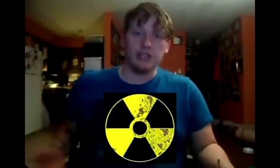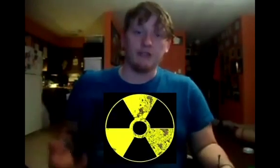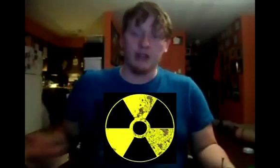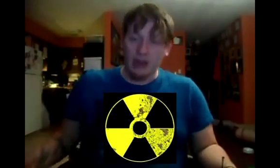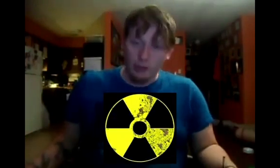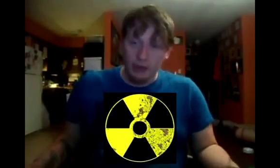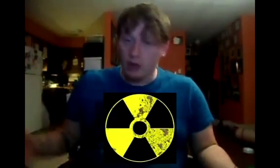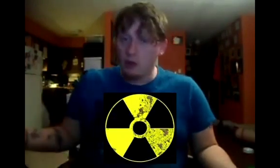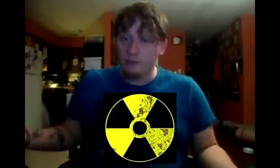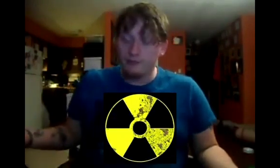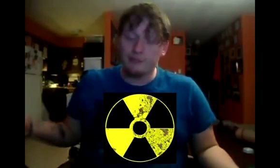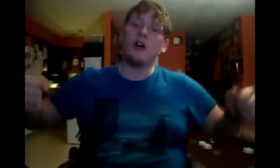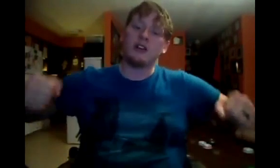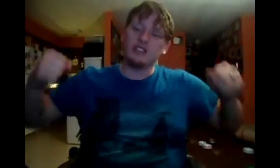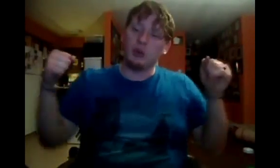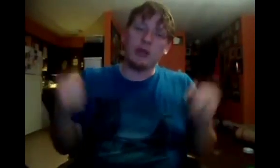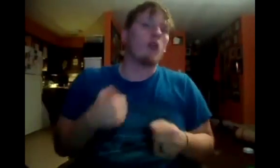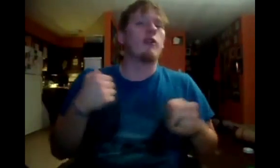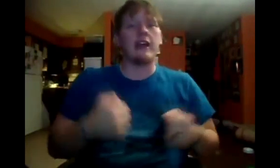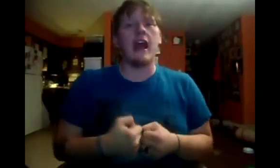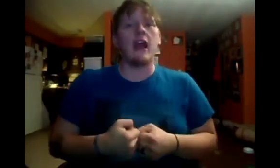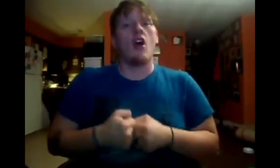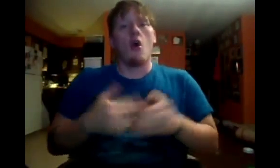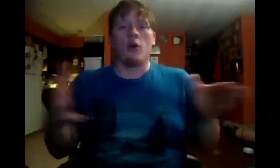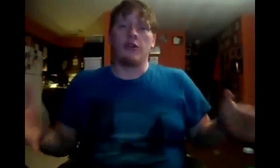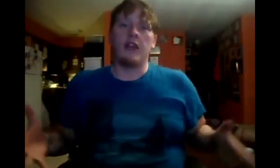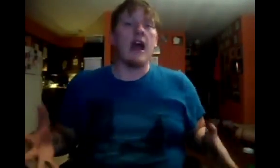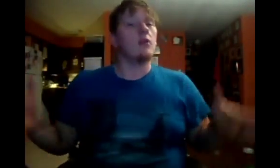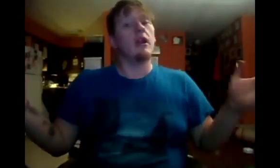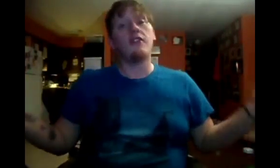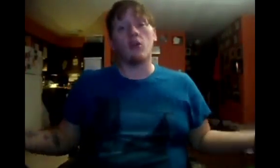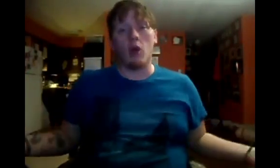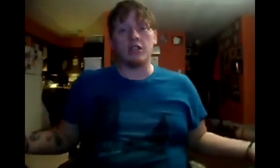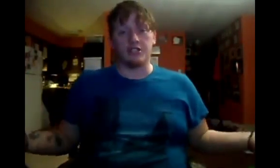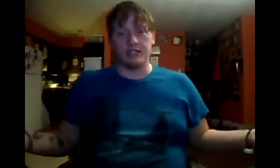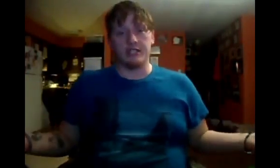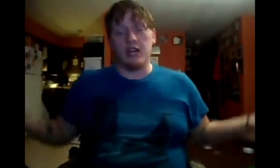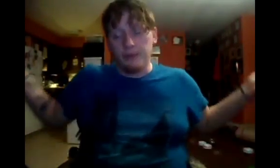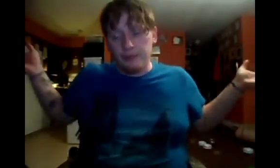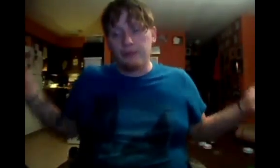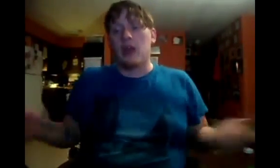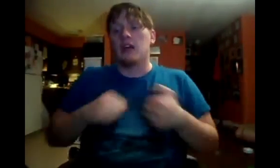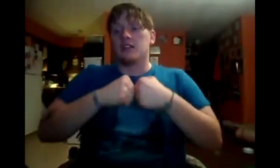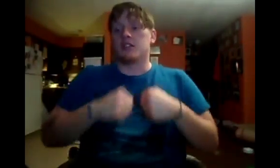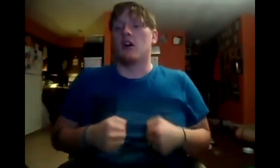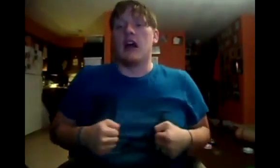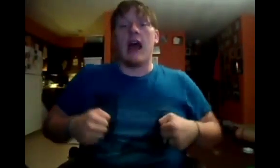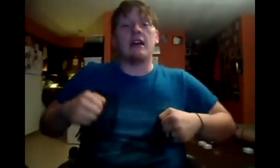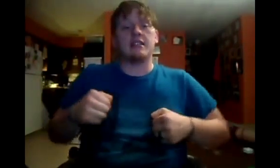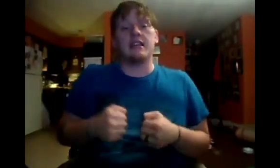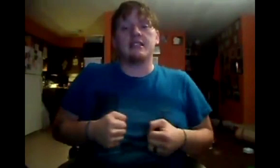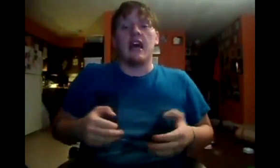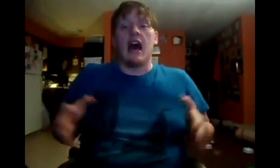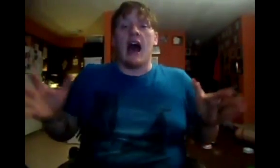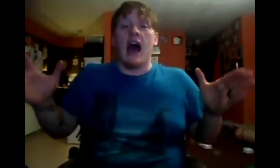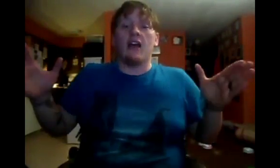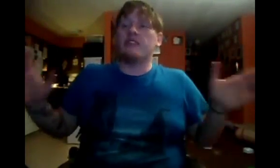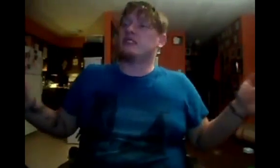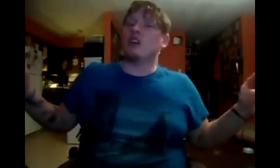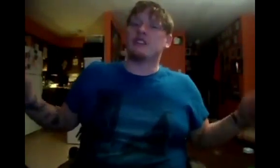radiation if you can help it, you know? Hope you all are enjoying your day or your night whenever you're watching this, you know? So as it is, this is all